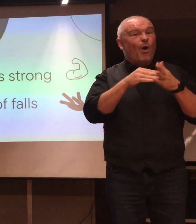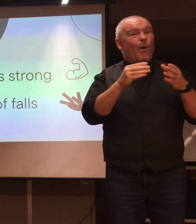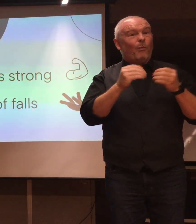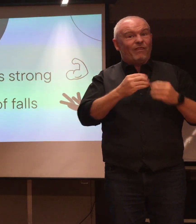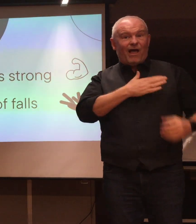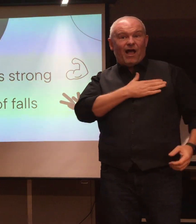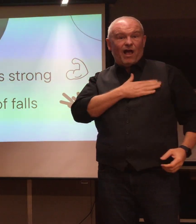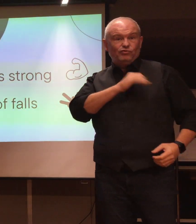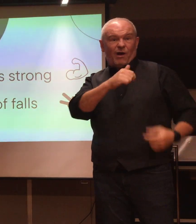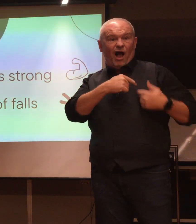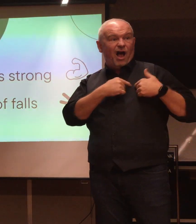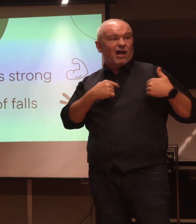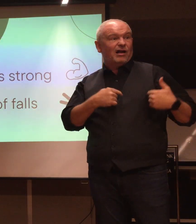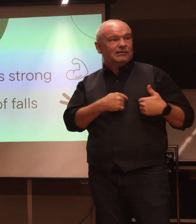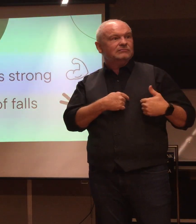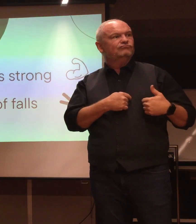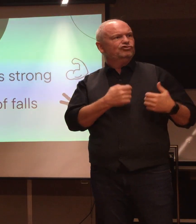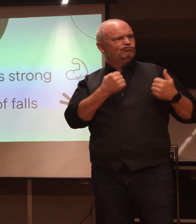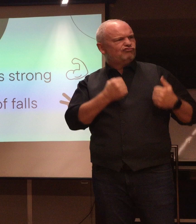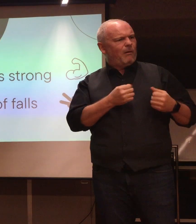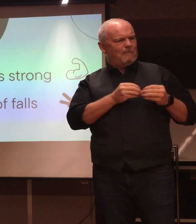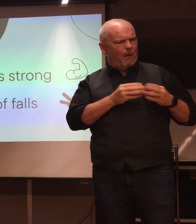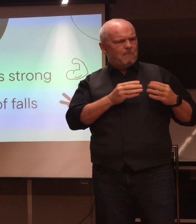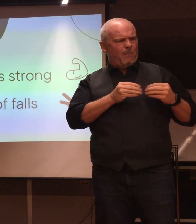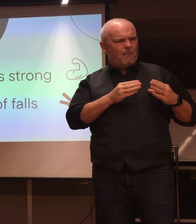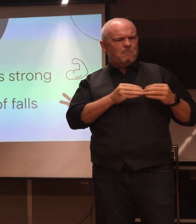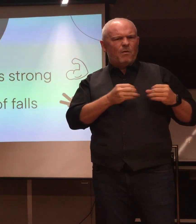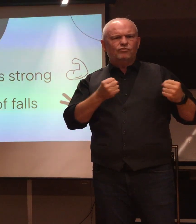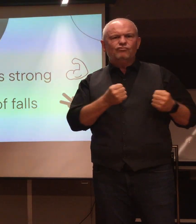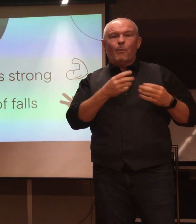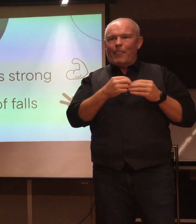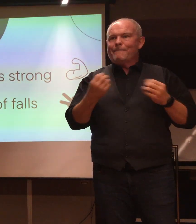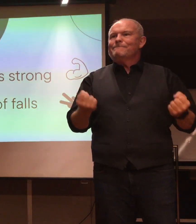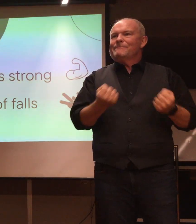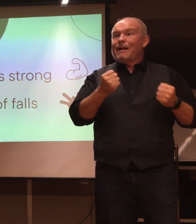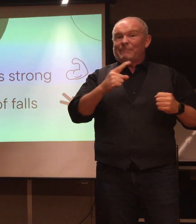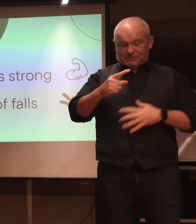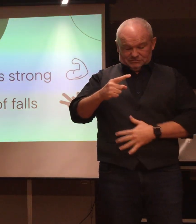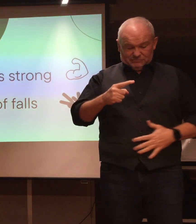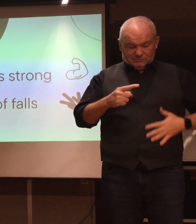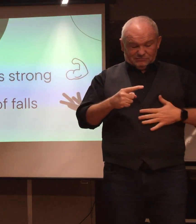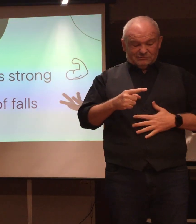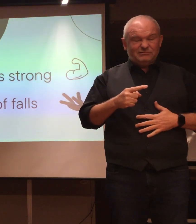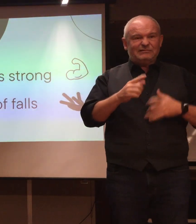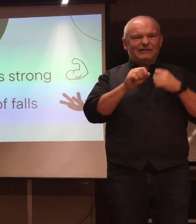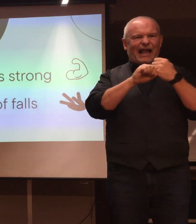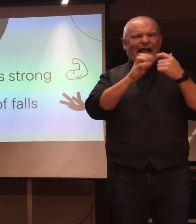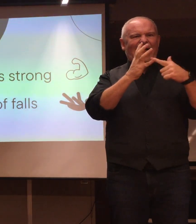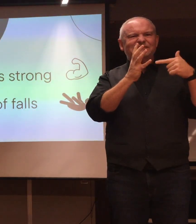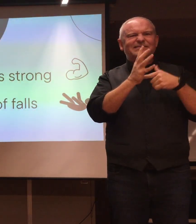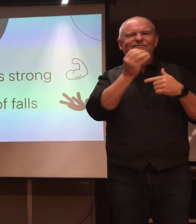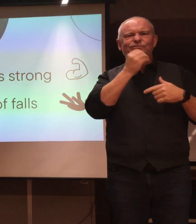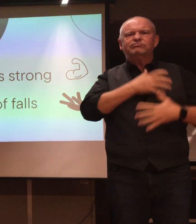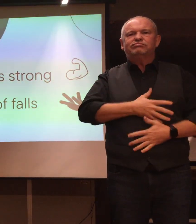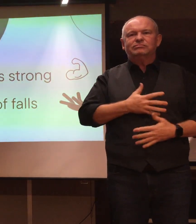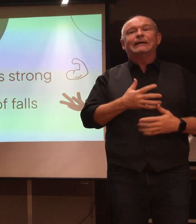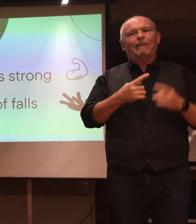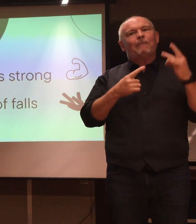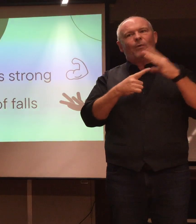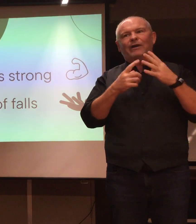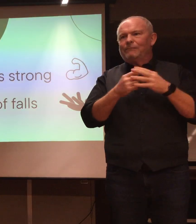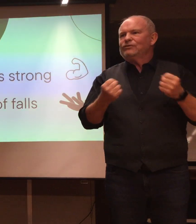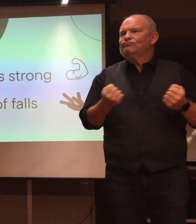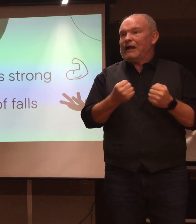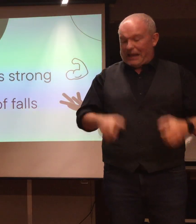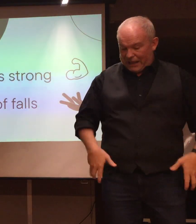our heart, keep our heart nice and strong and healthy, and our gut as well. It's also important to keep